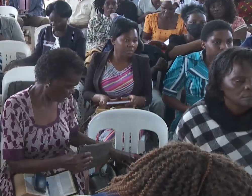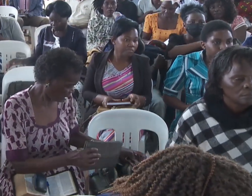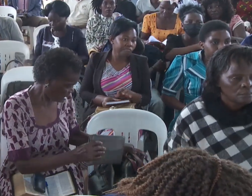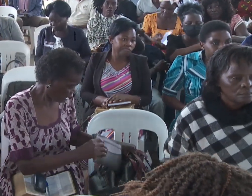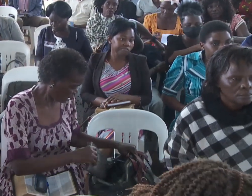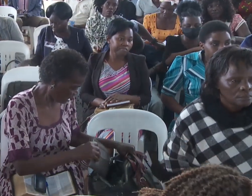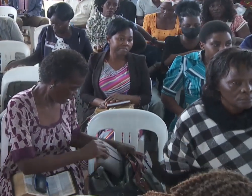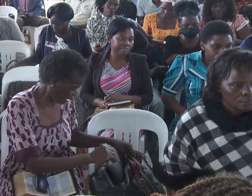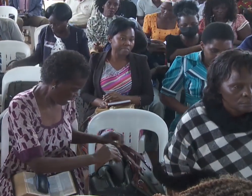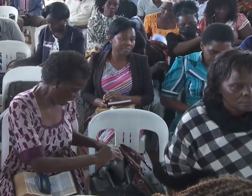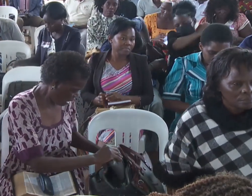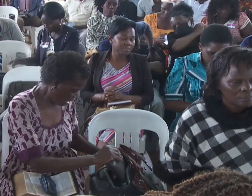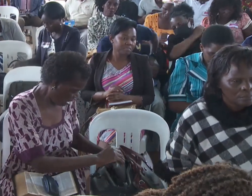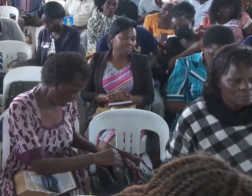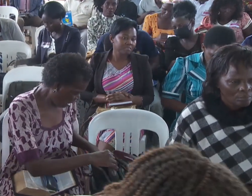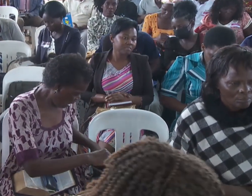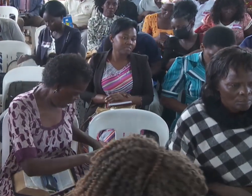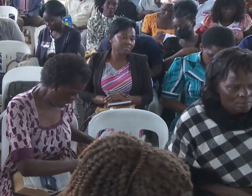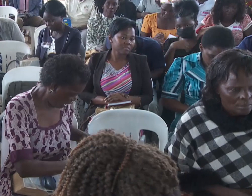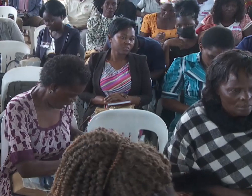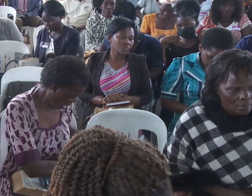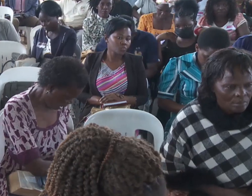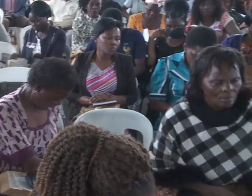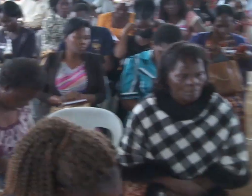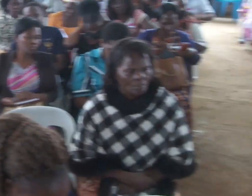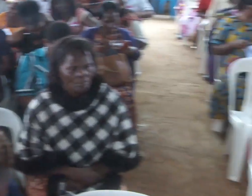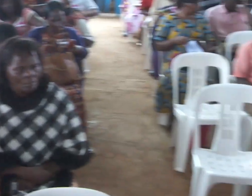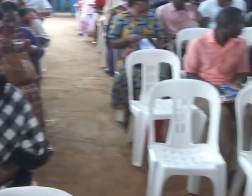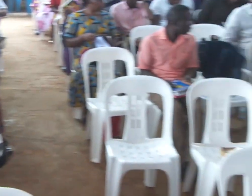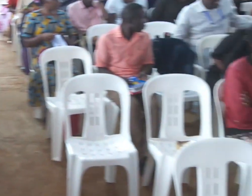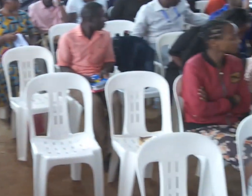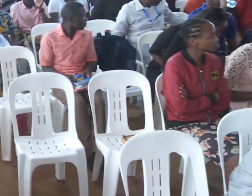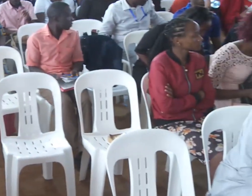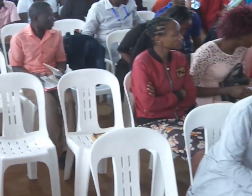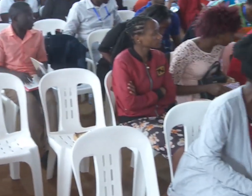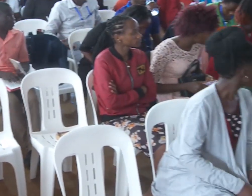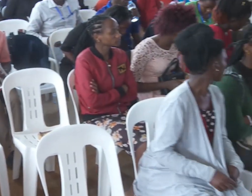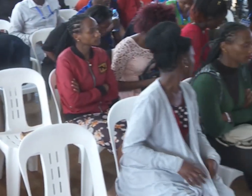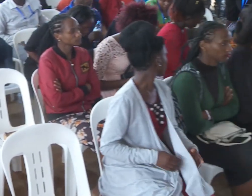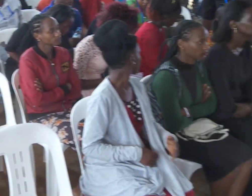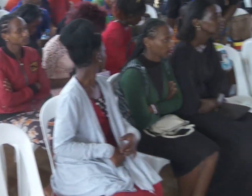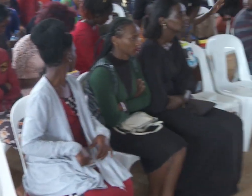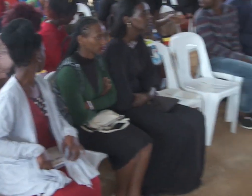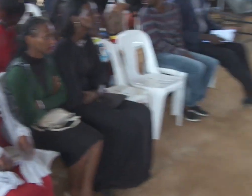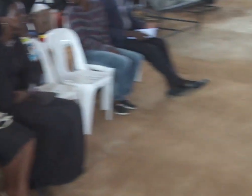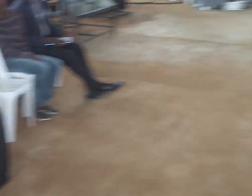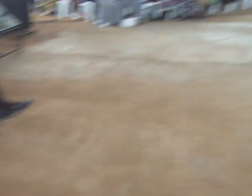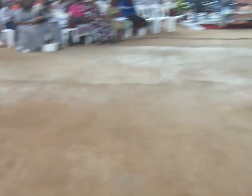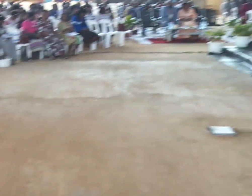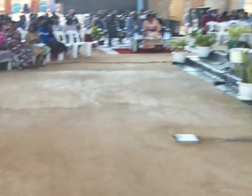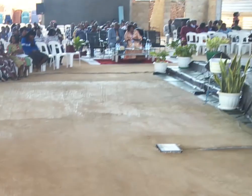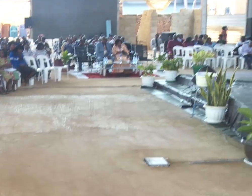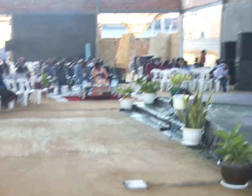well. That word has a lot in it. Atukoze bulungi. He has done us well. Same kitibo kubera